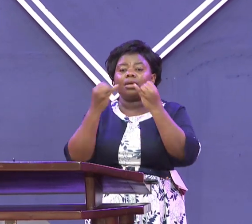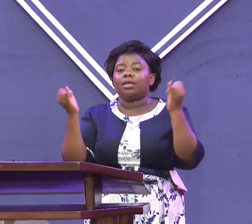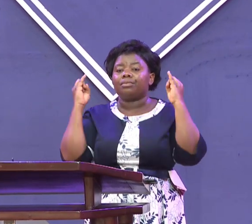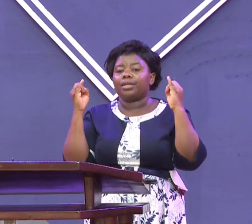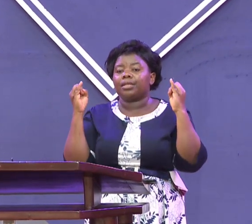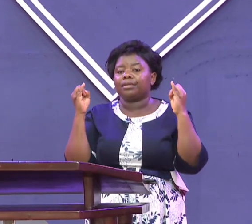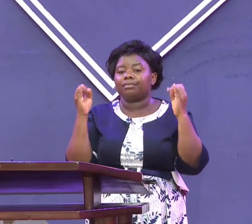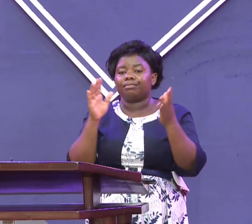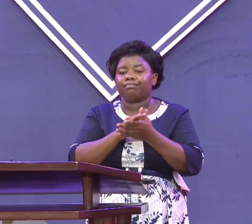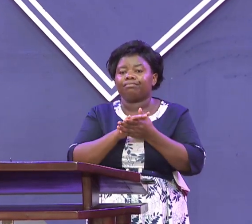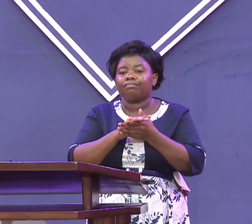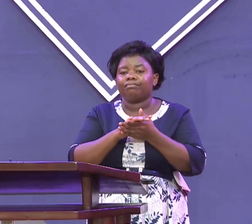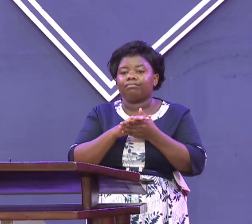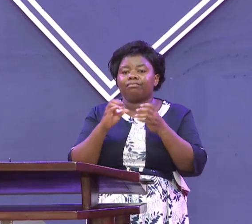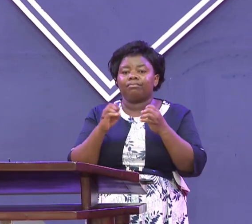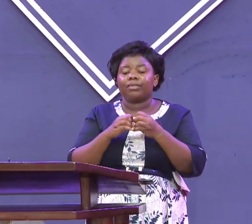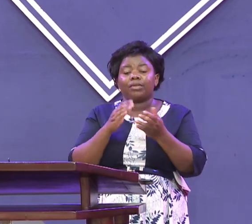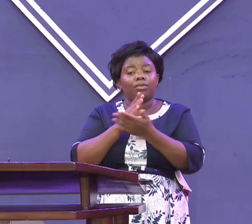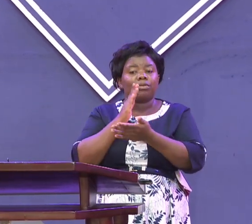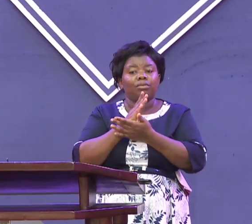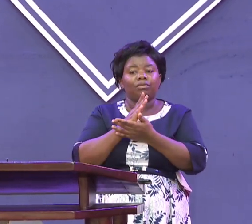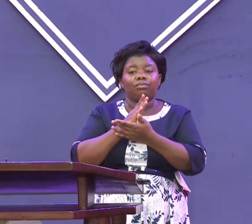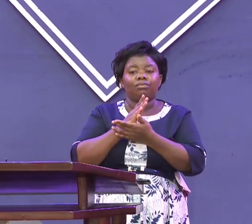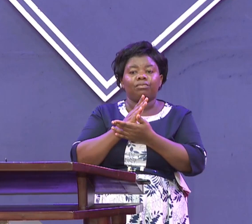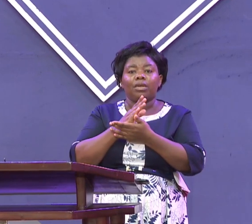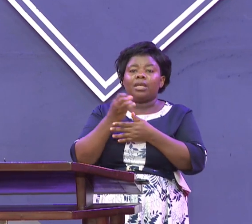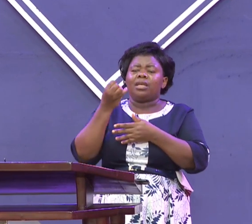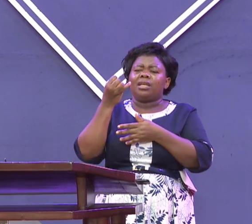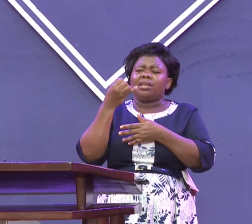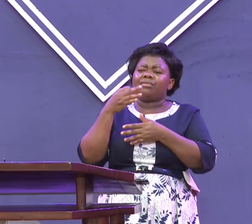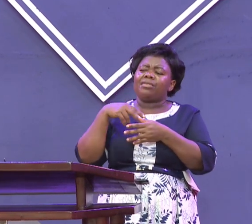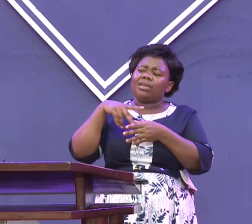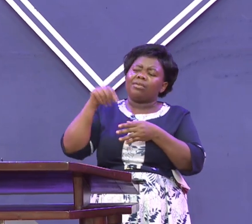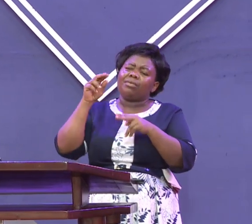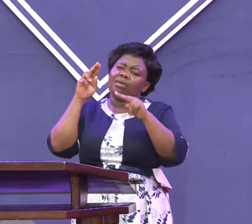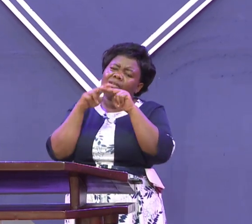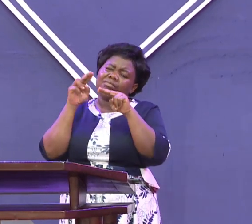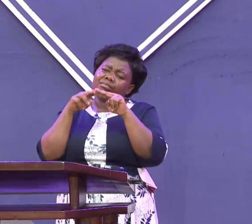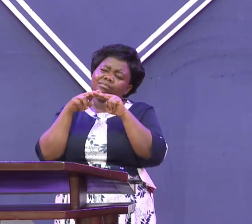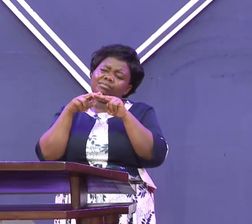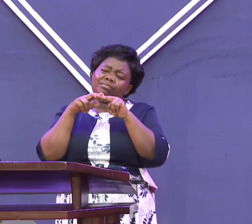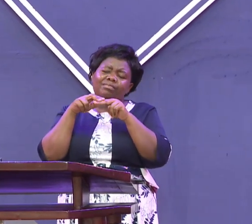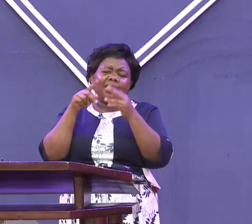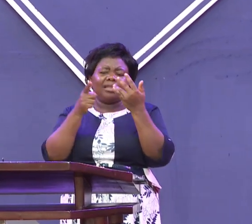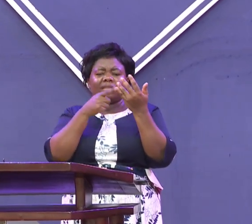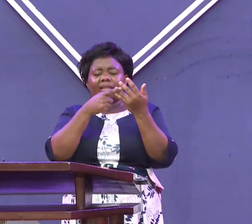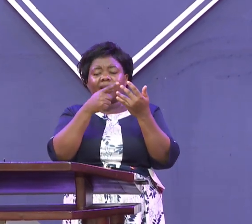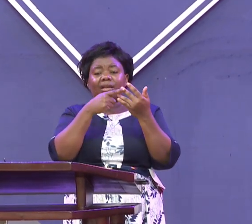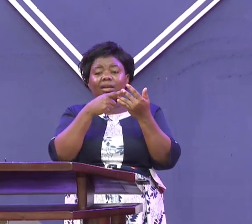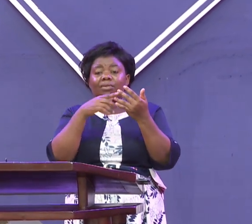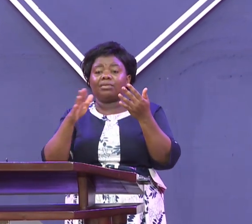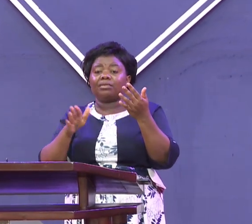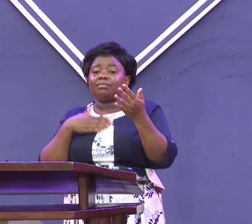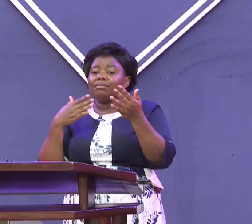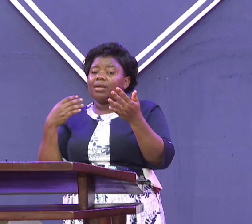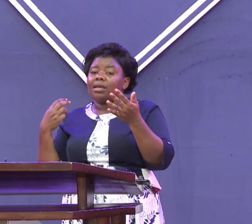stand on my own. Mu butuufu musananga naze n'entuula butuuzi kubala processes olugendo olujempise